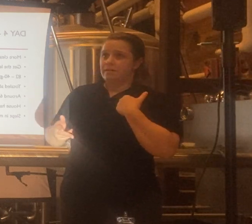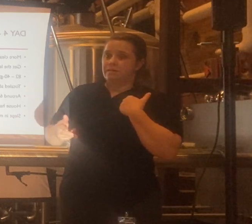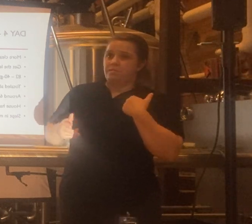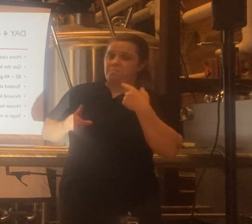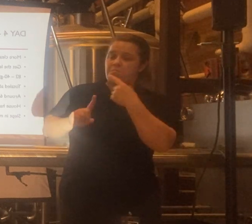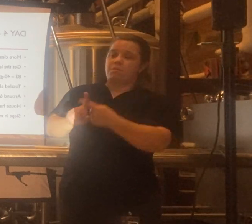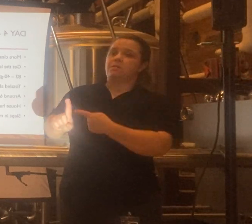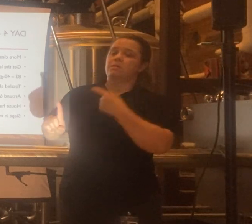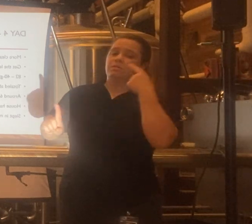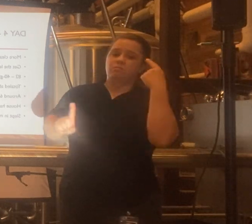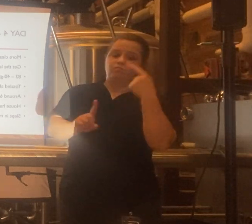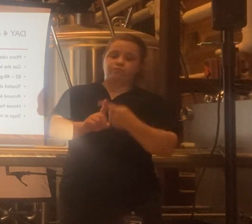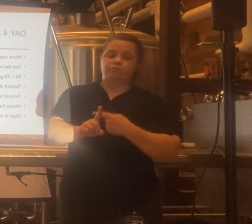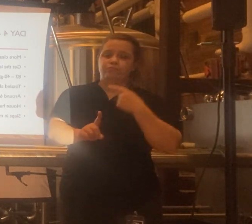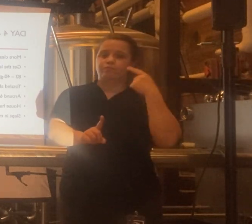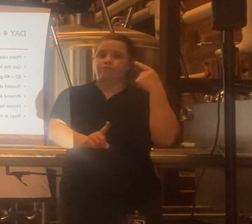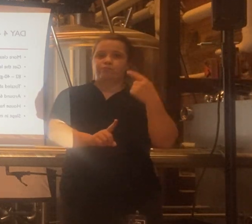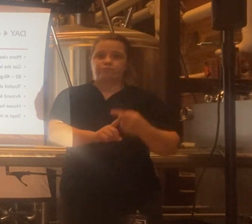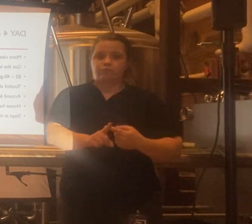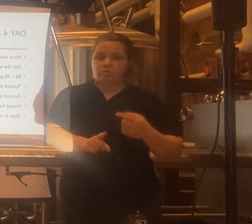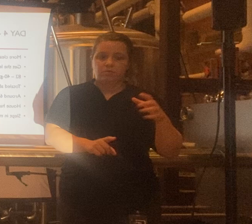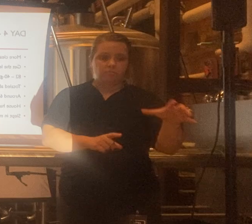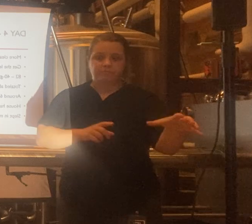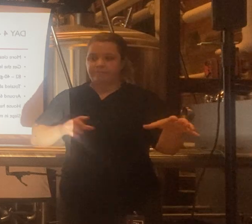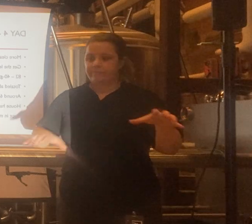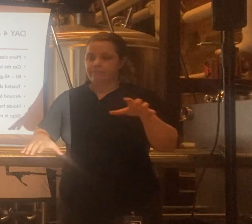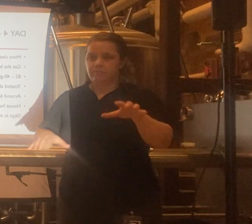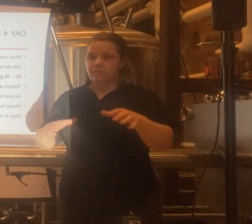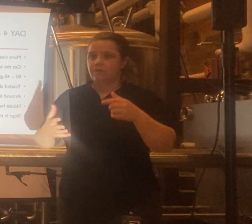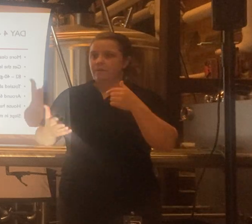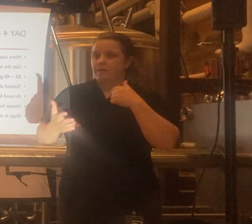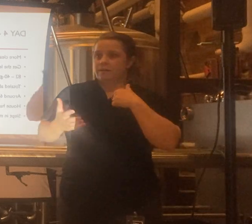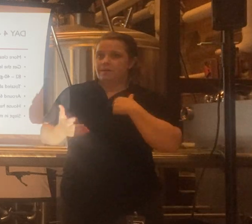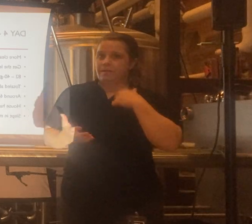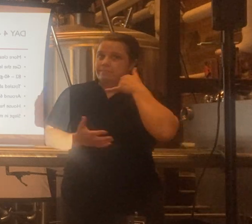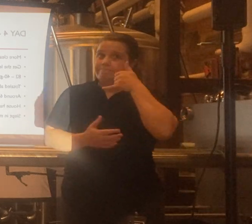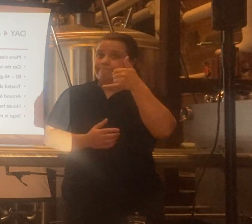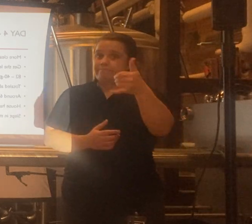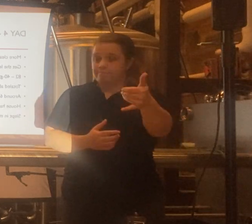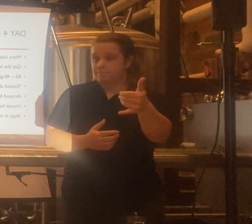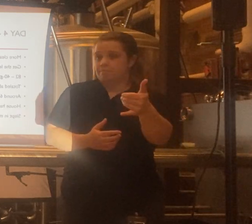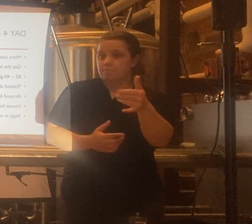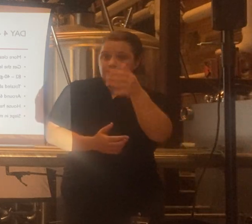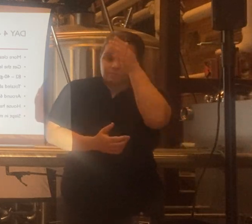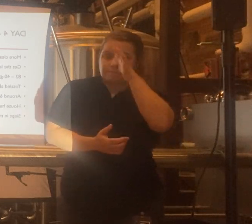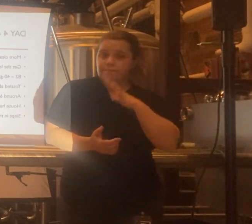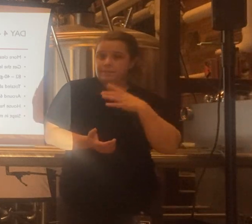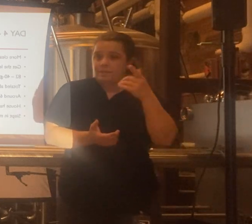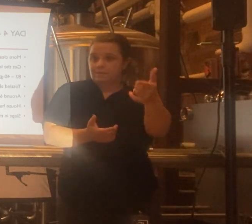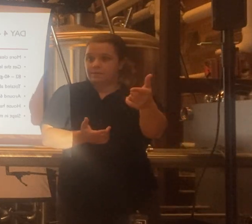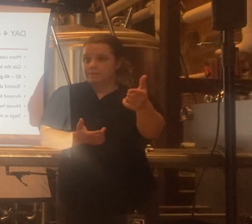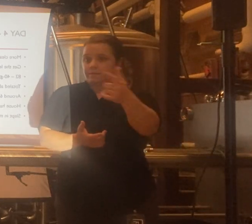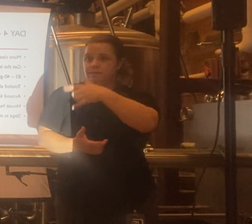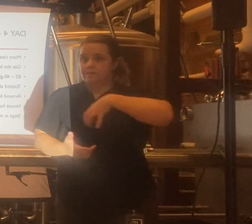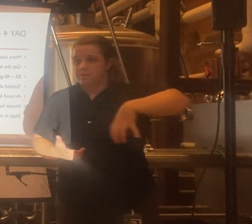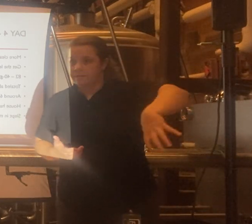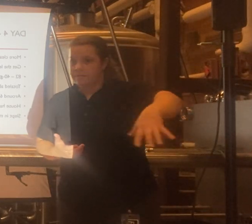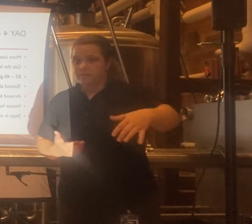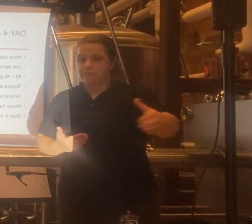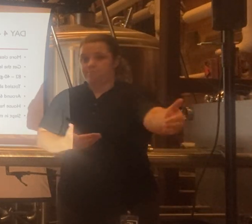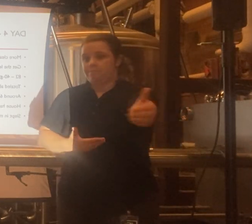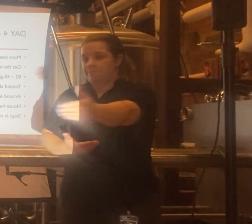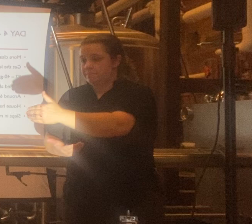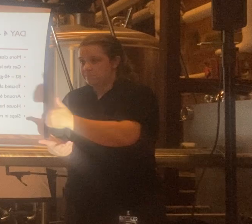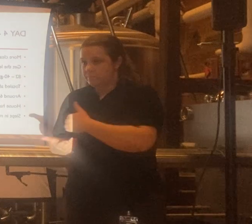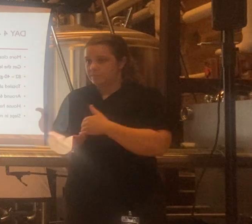says, yeah, I've got one. And I got them the next day, so people are, just making piles. And it took months for the city to get around to it. And my yard